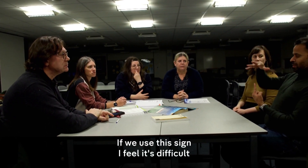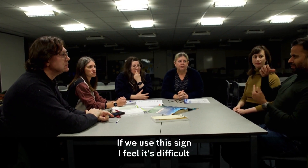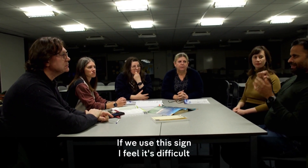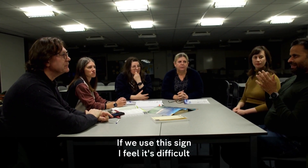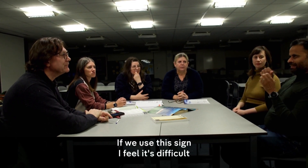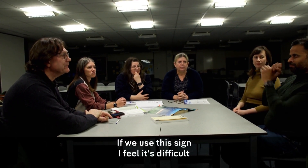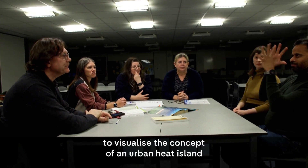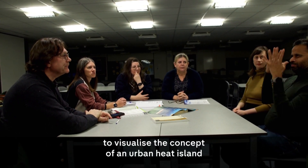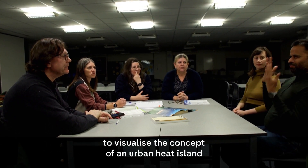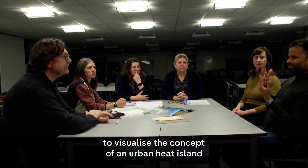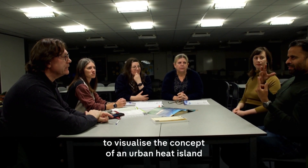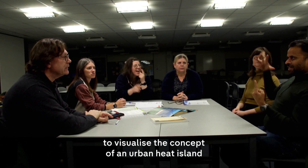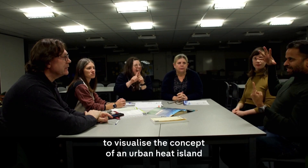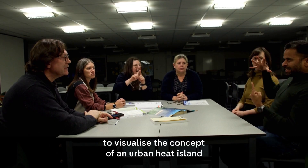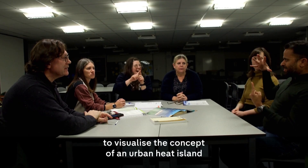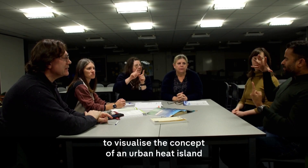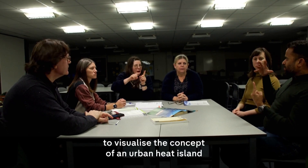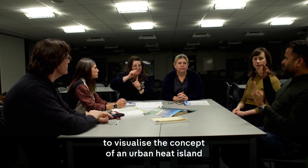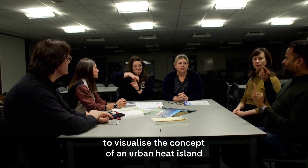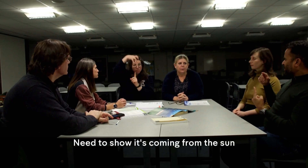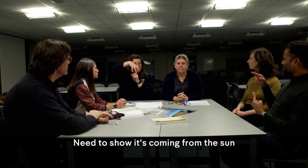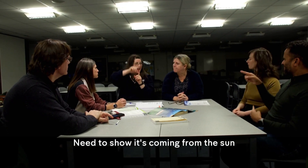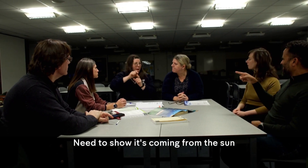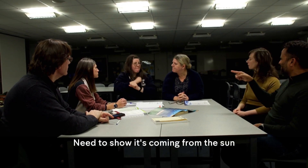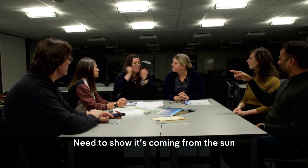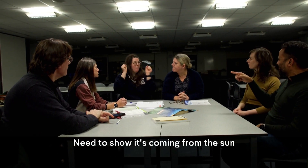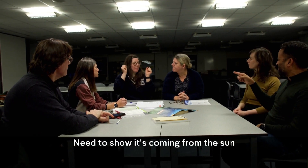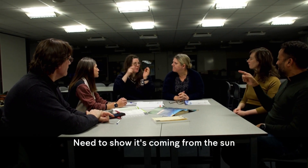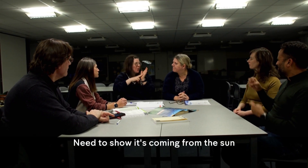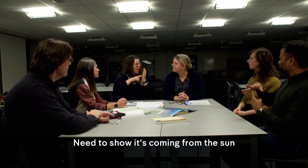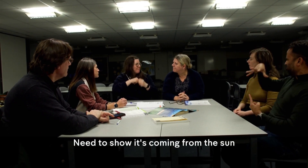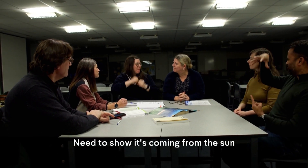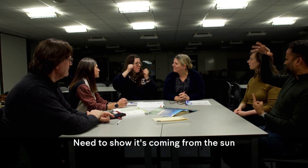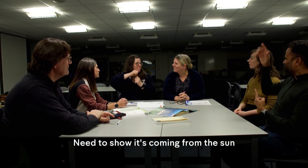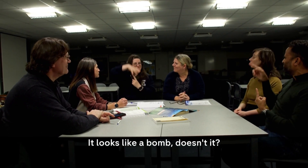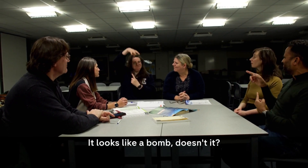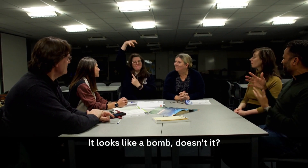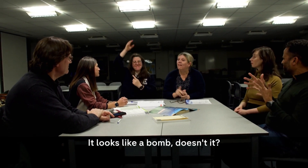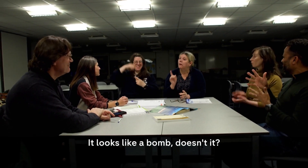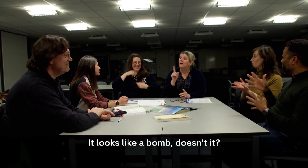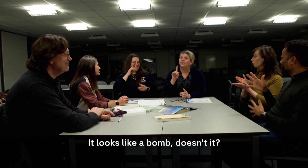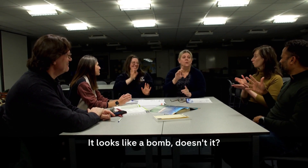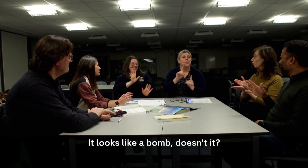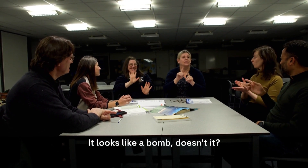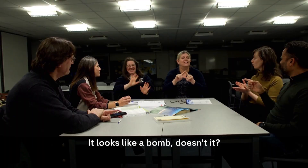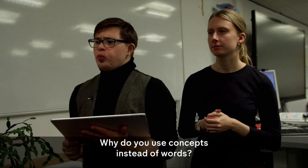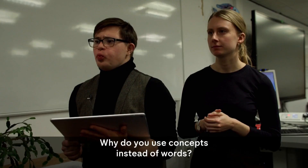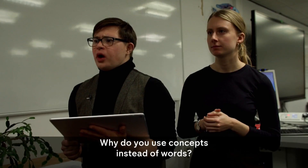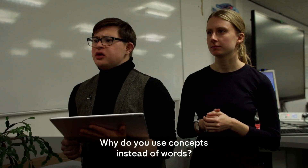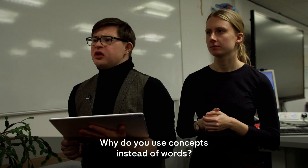difficult to visualise the concept of an urban heat island. Need to show it is coming from the sun. Looks like a bomb, doesn't it? Why do you